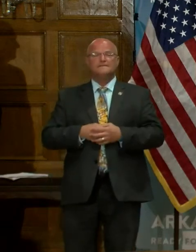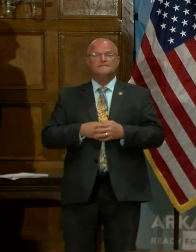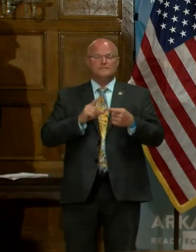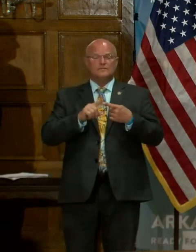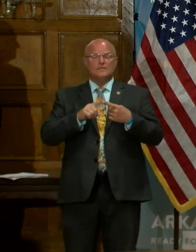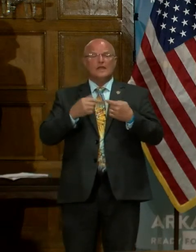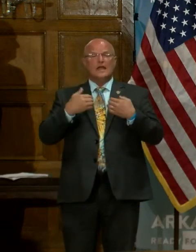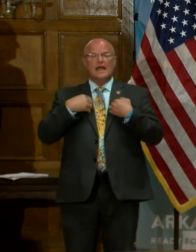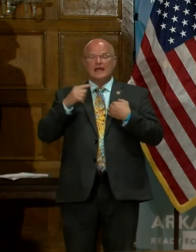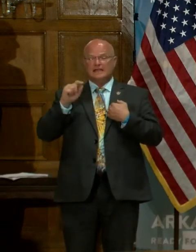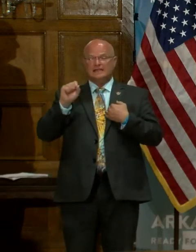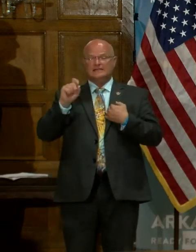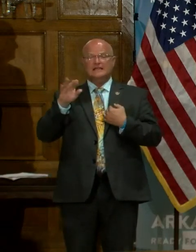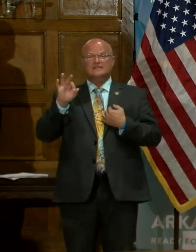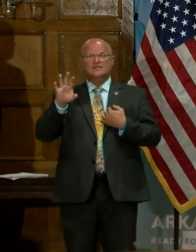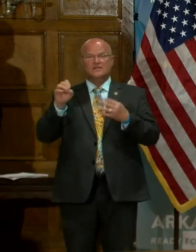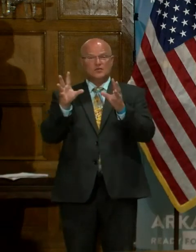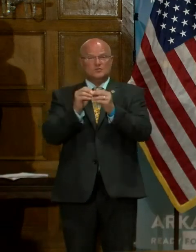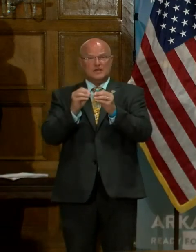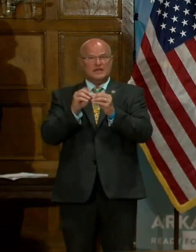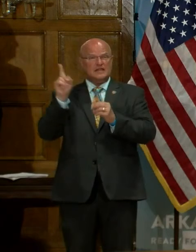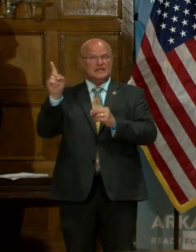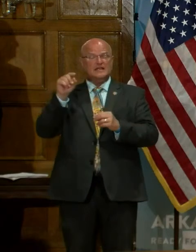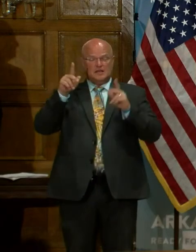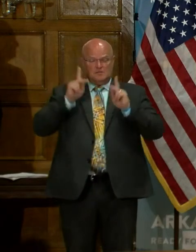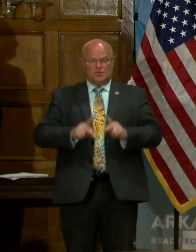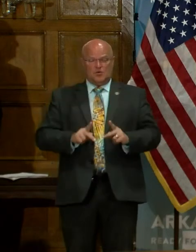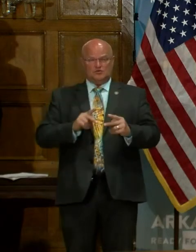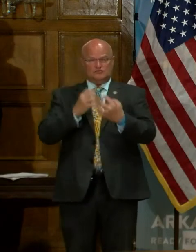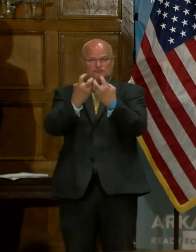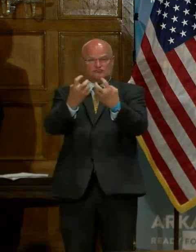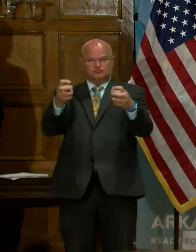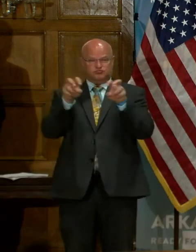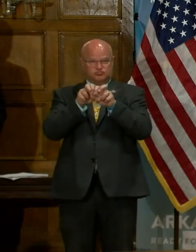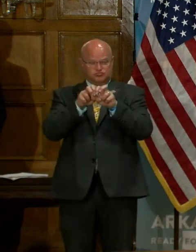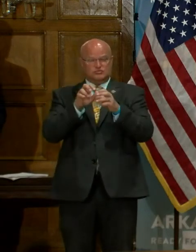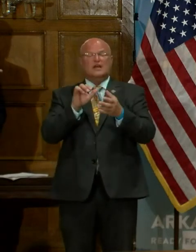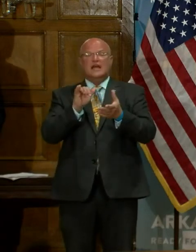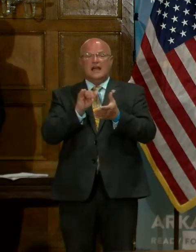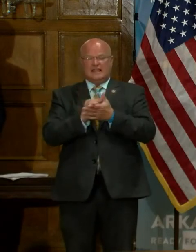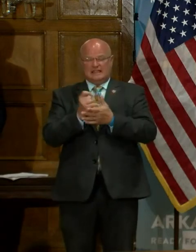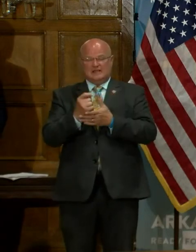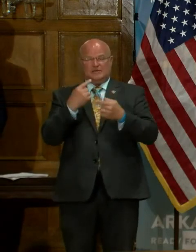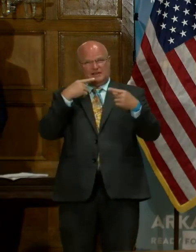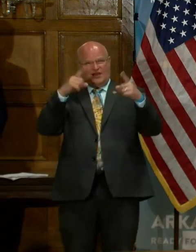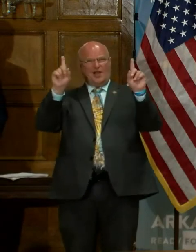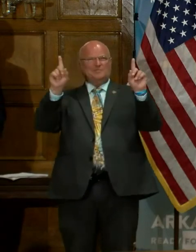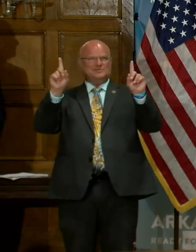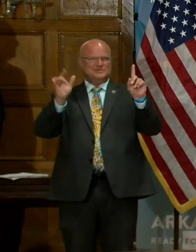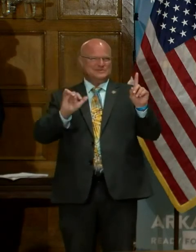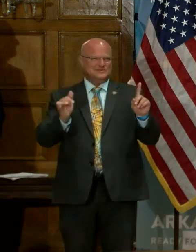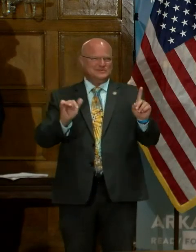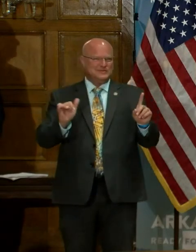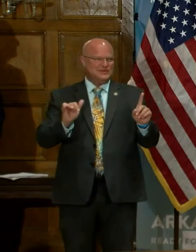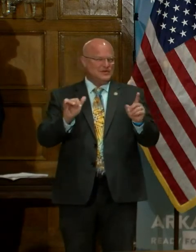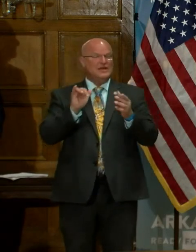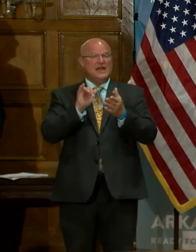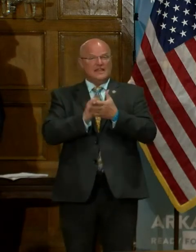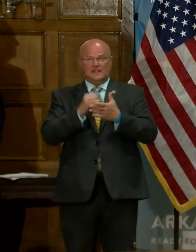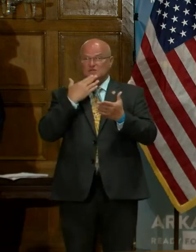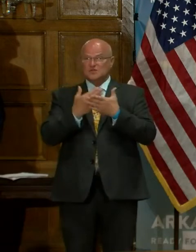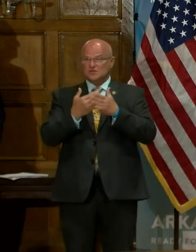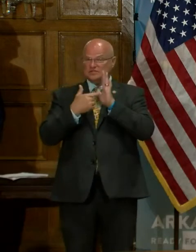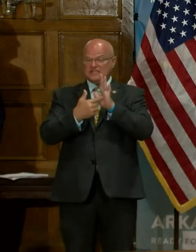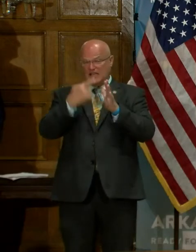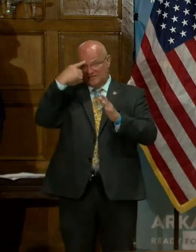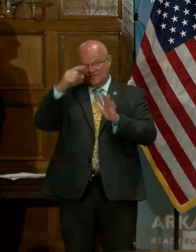a task force meeting and actually held it in person today. I think that is a little bit of an accomplishment that is a good